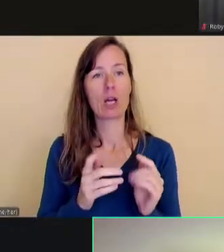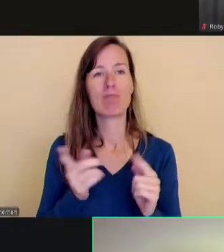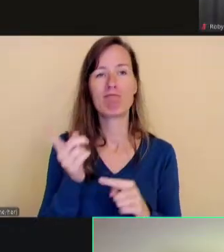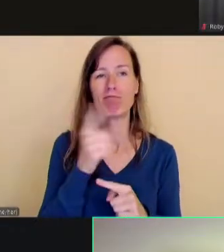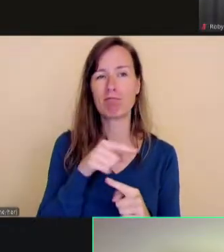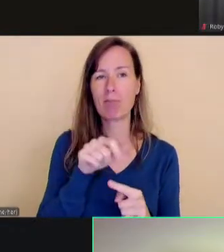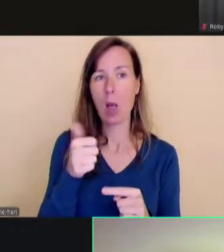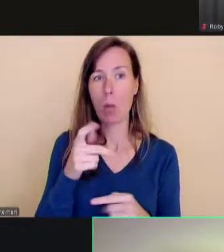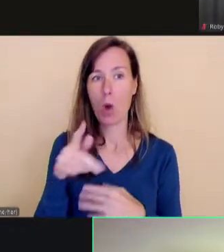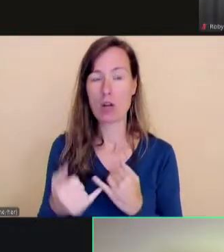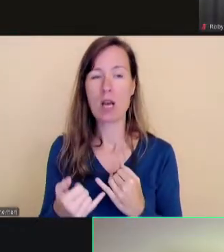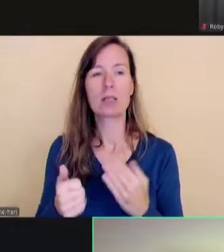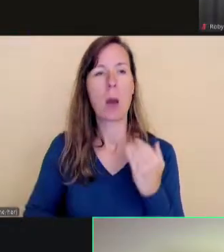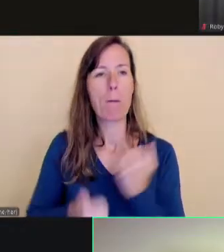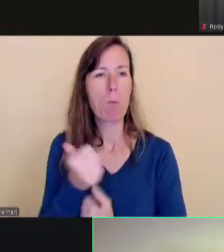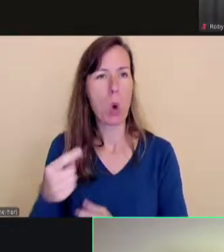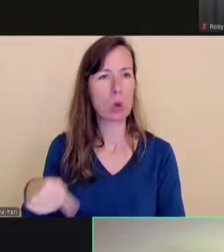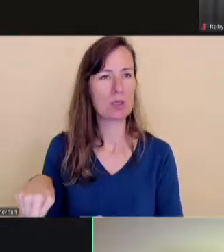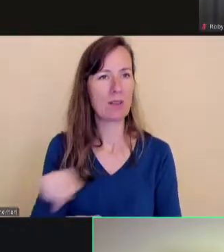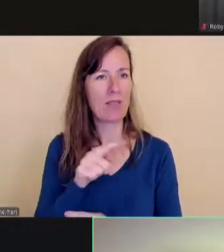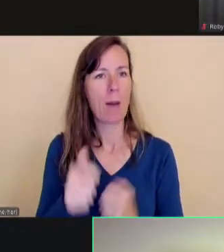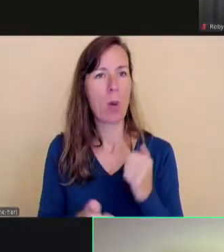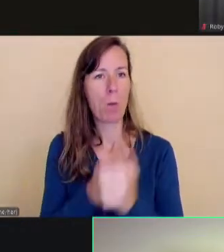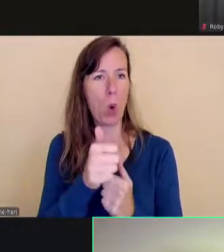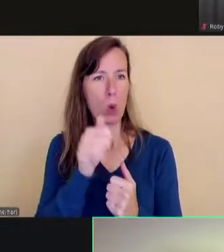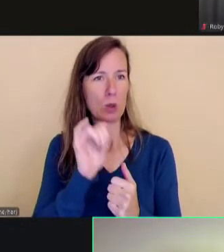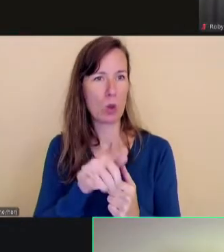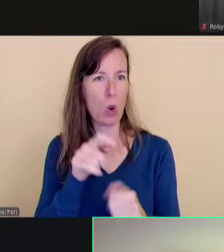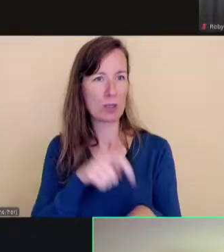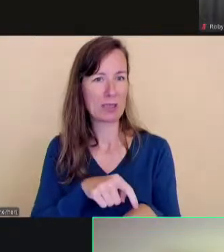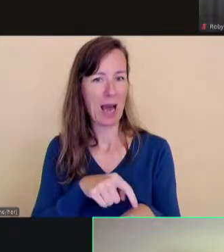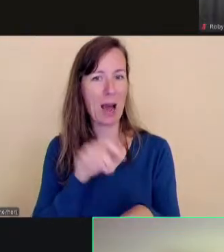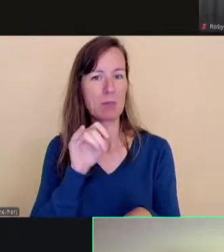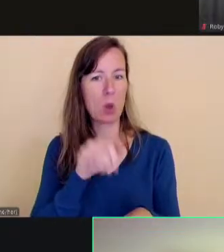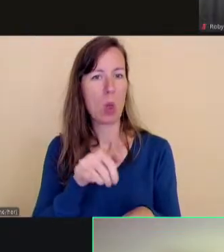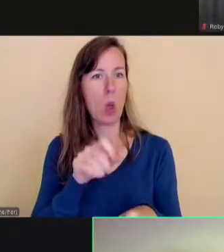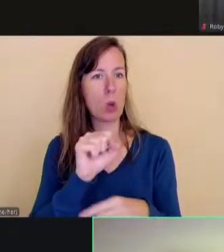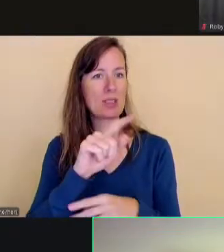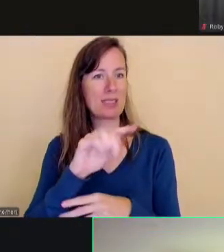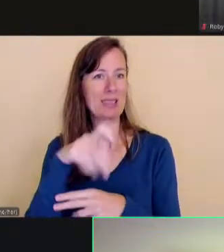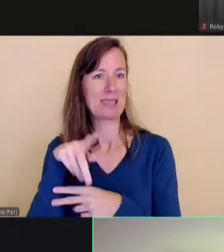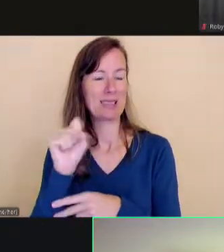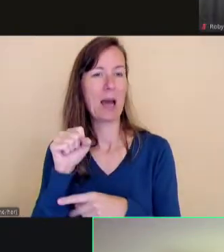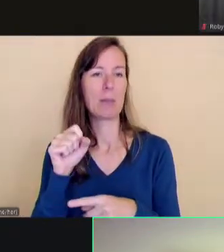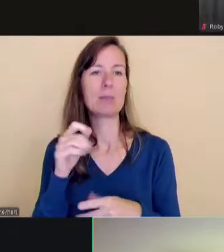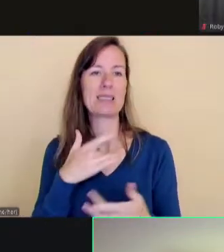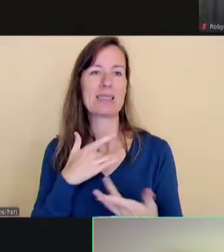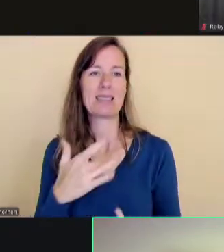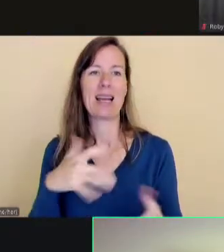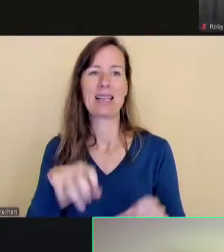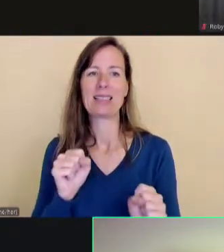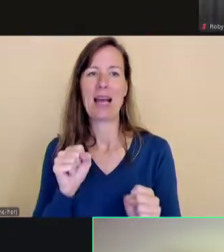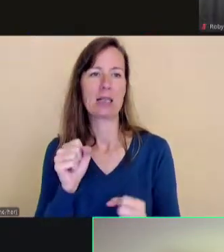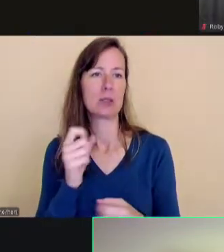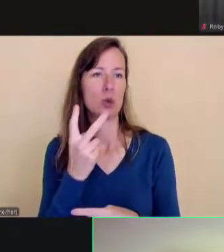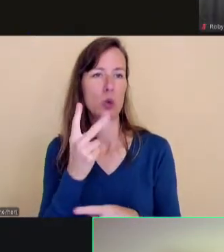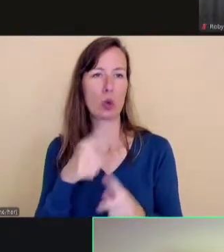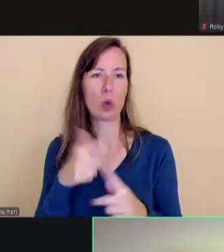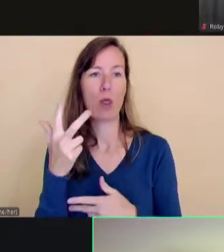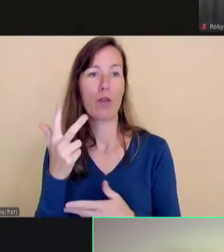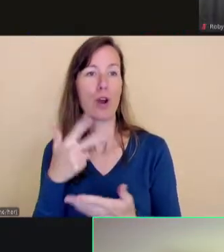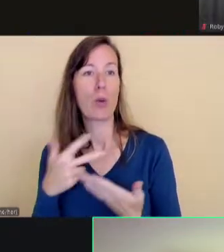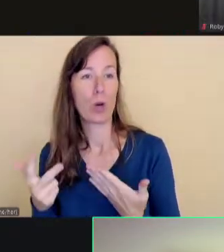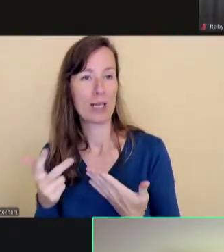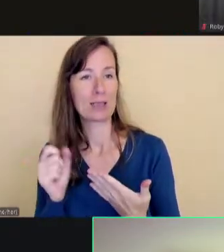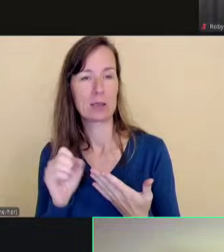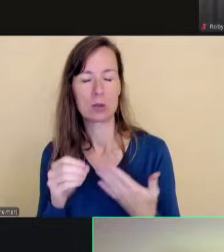that series of steps usually takes anywhere from 2 to 3 weeks. And so I just want to say WSSC right now